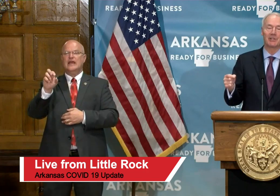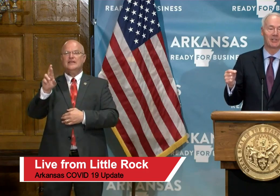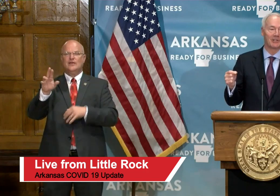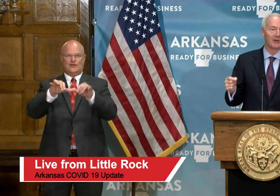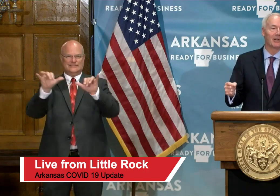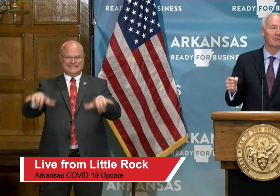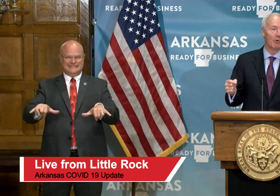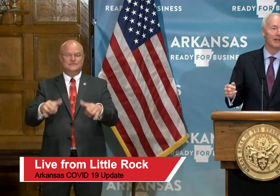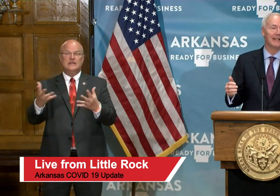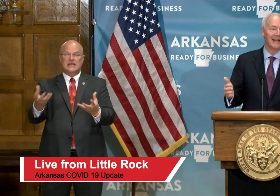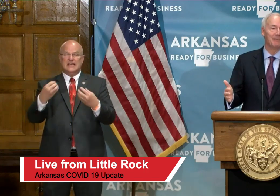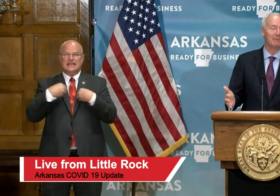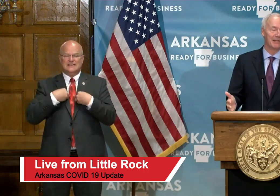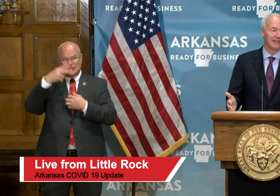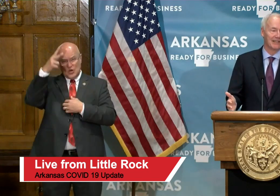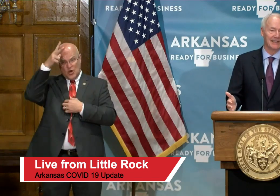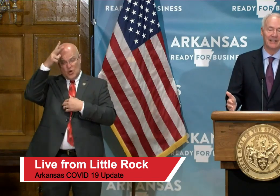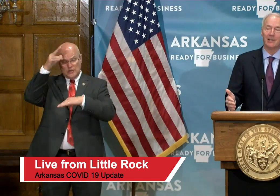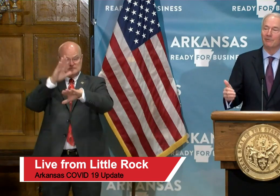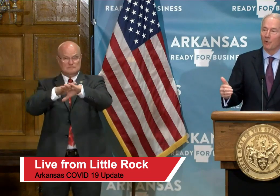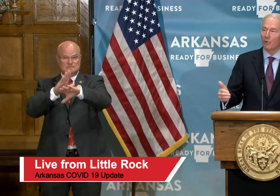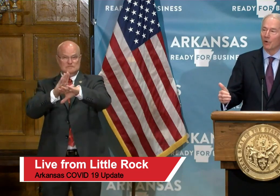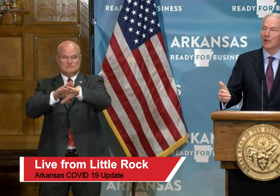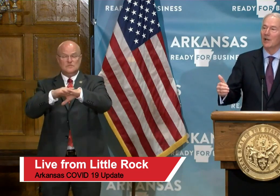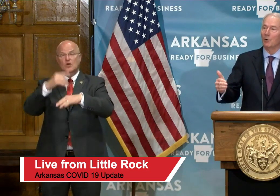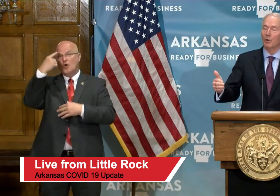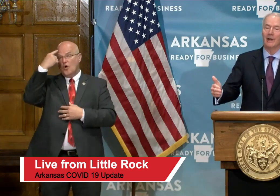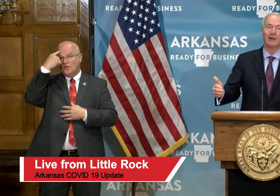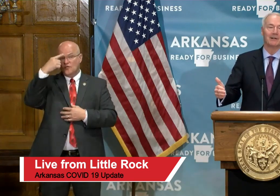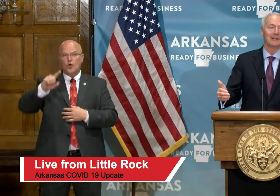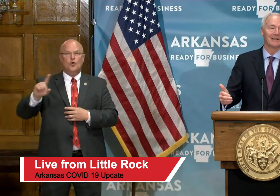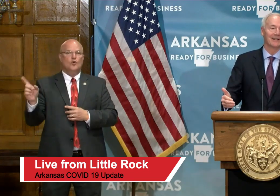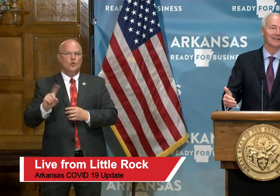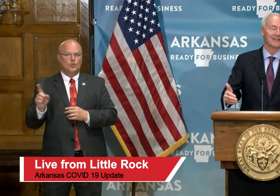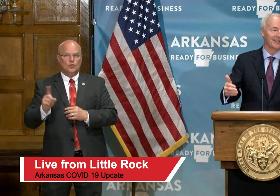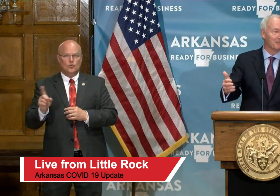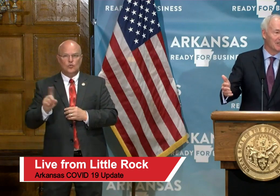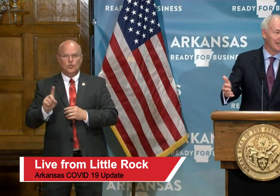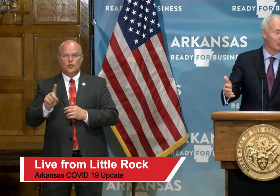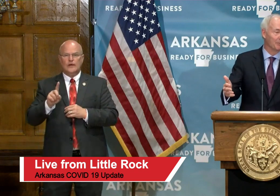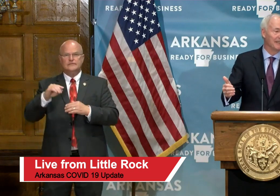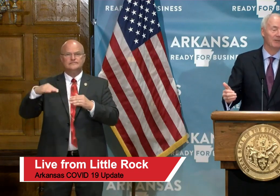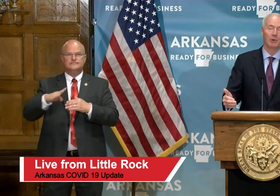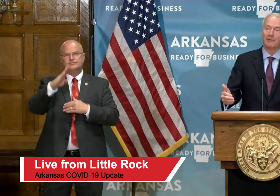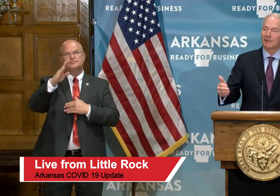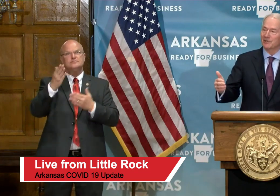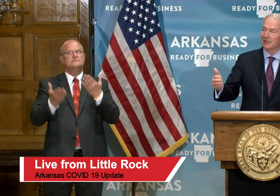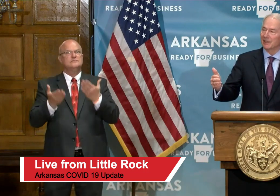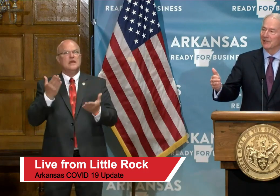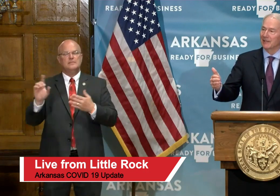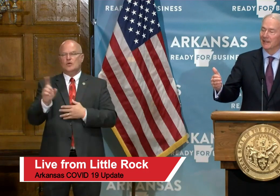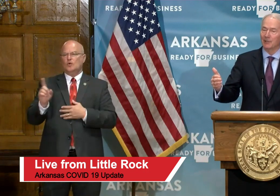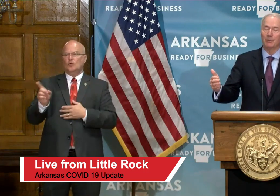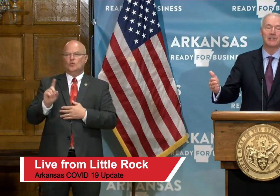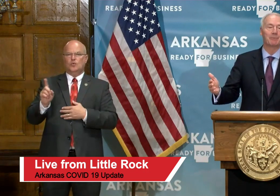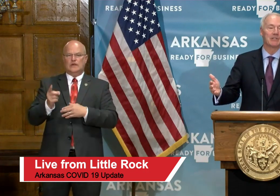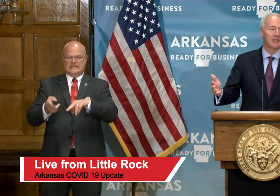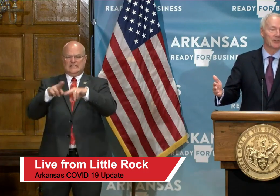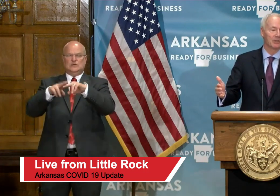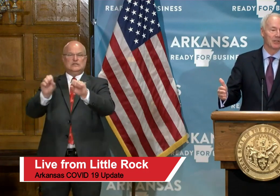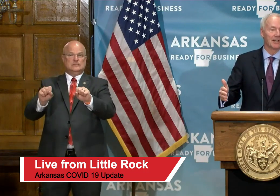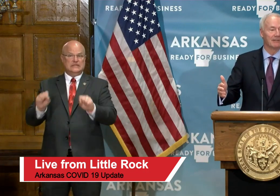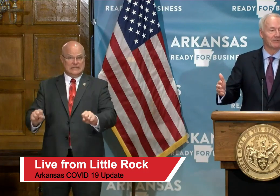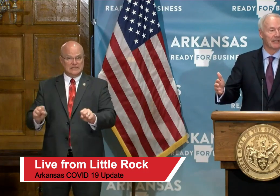It gives us an early warning capability for where an uptick will be, where there's an